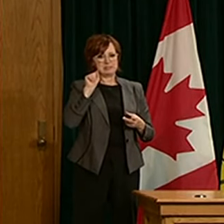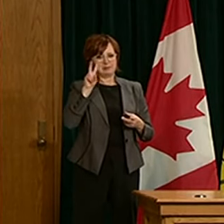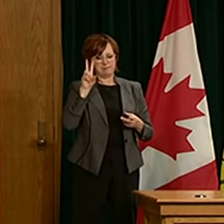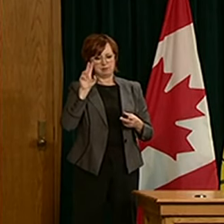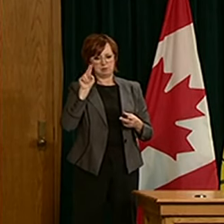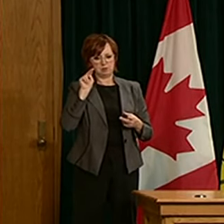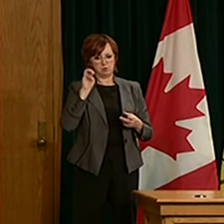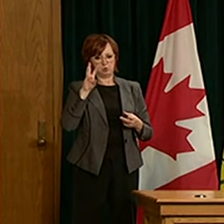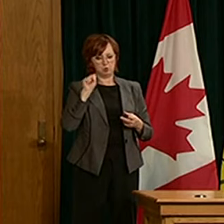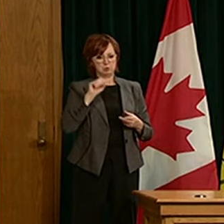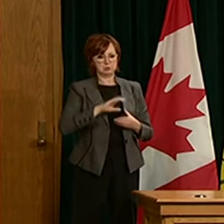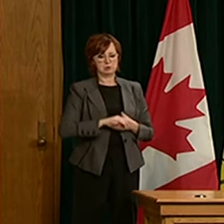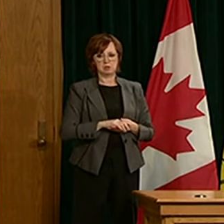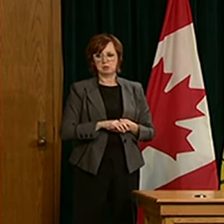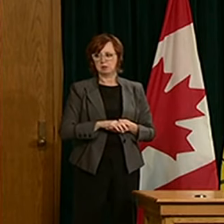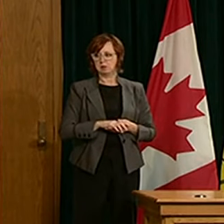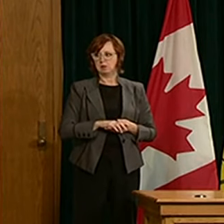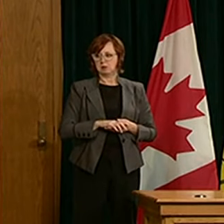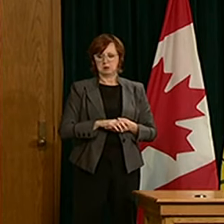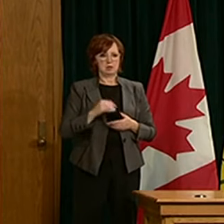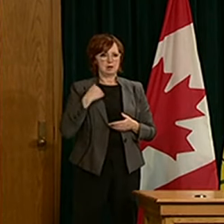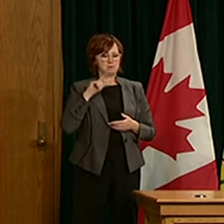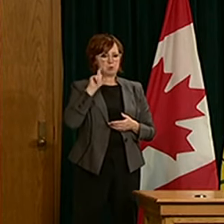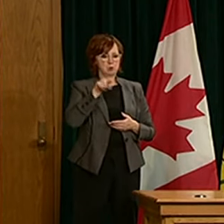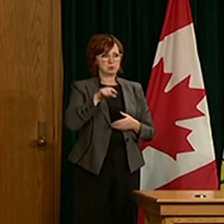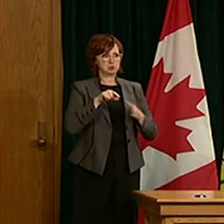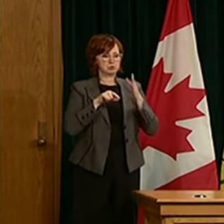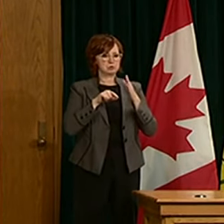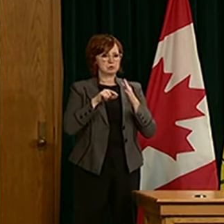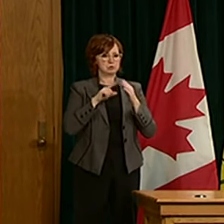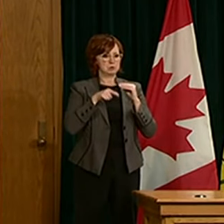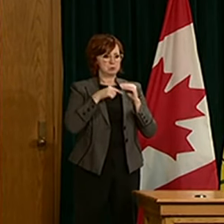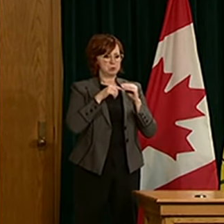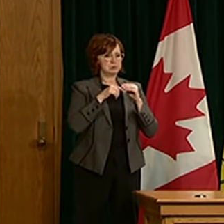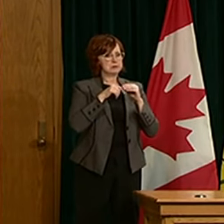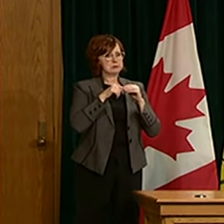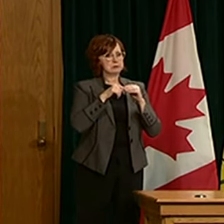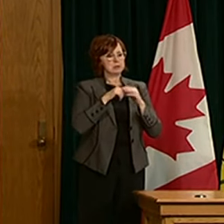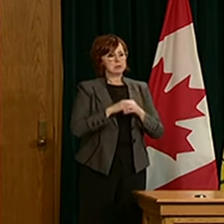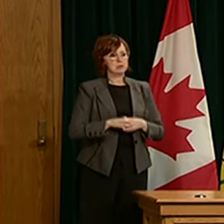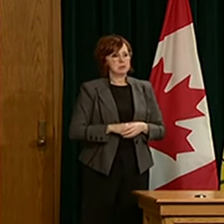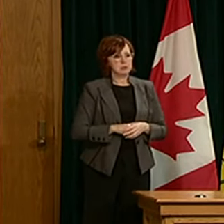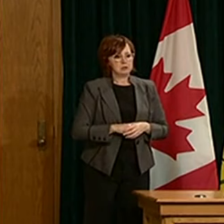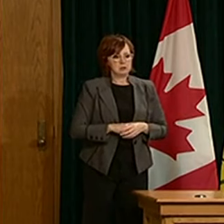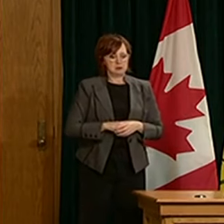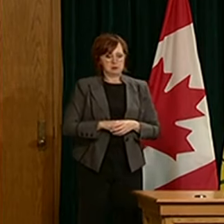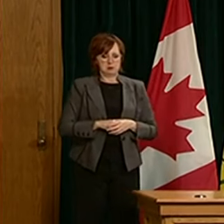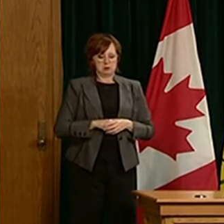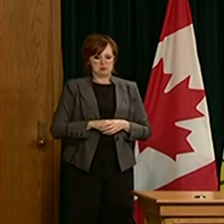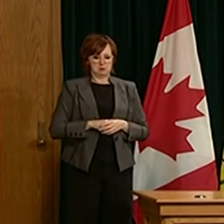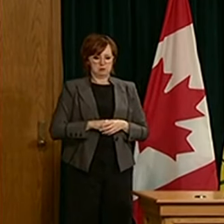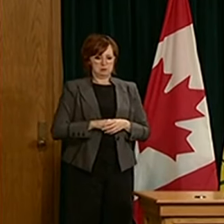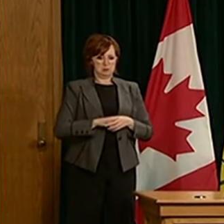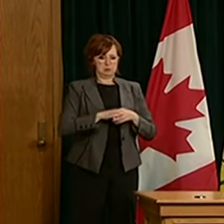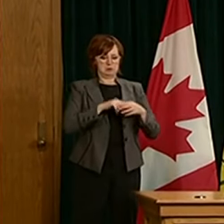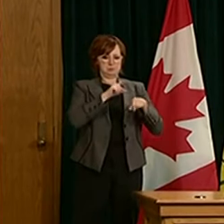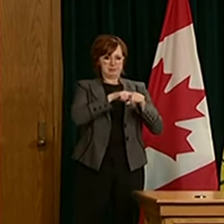News. And ahead. I have a question just about the duration of time when it comes to these infection rates and deaths